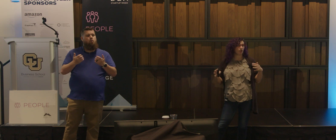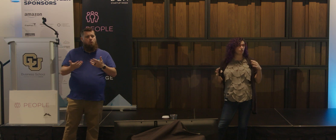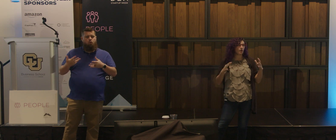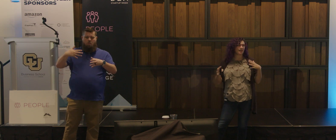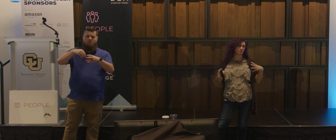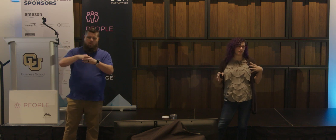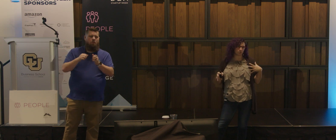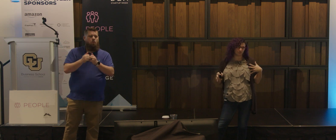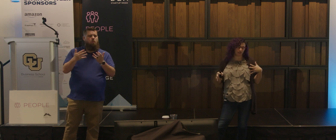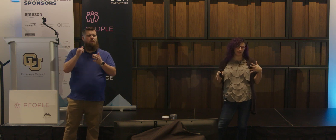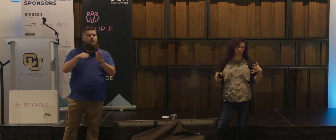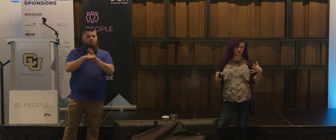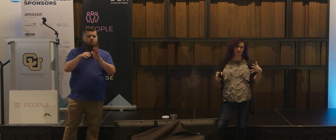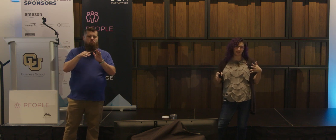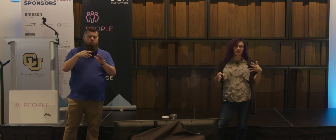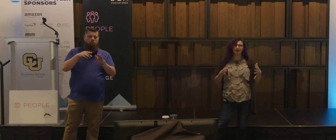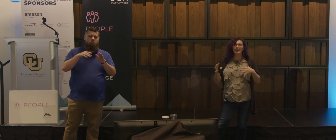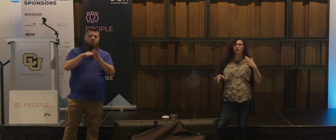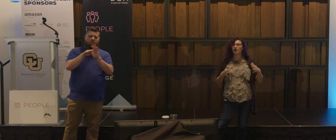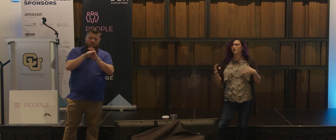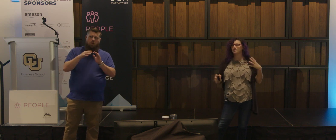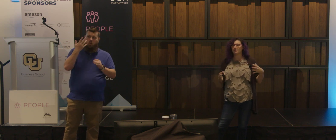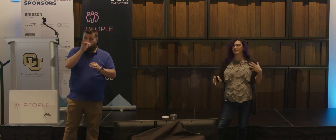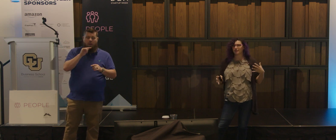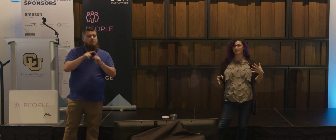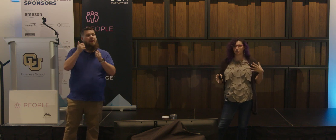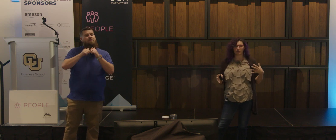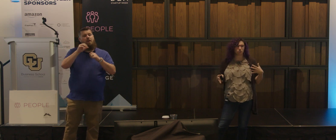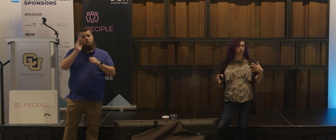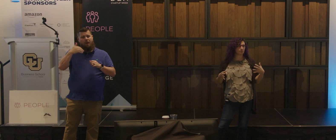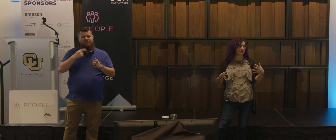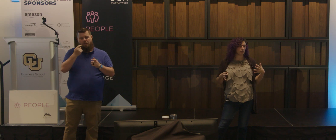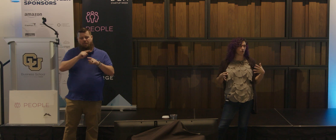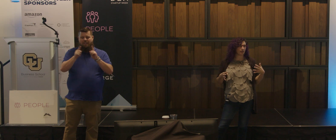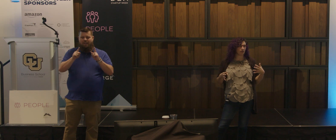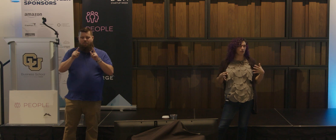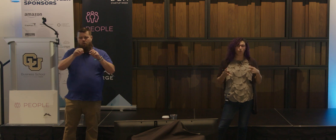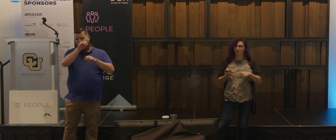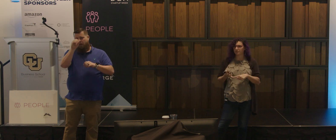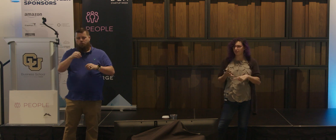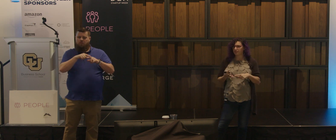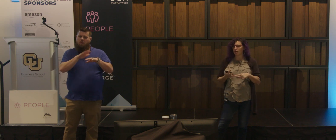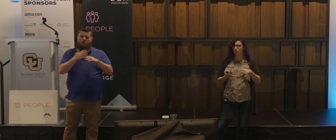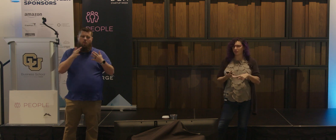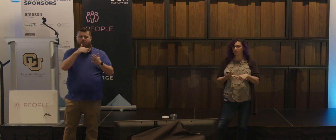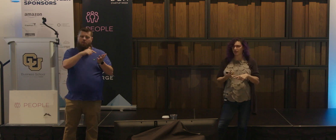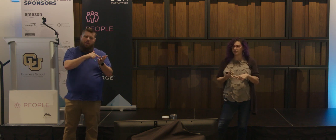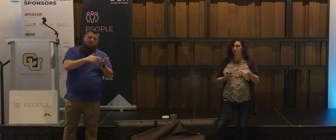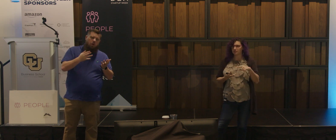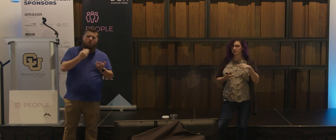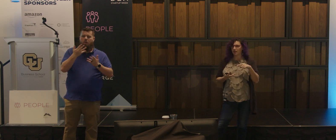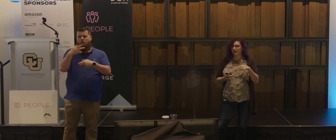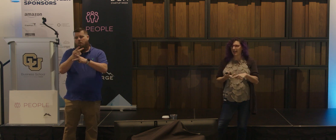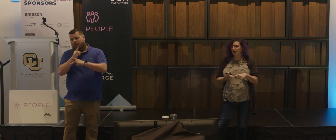in of what that professional development looks like, but every company is going to have a slightly different ratio depending on what their deadlines are, what their